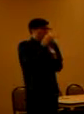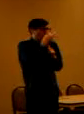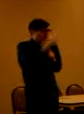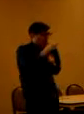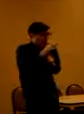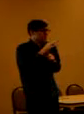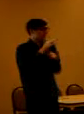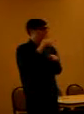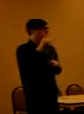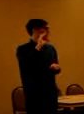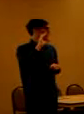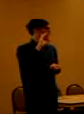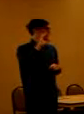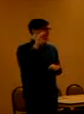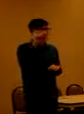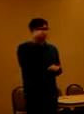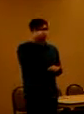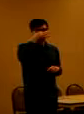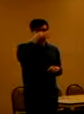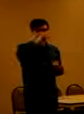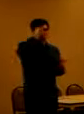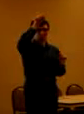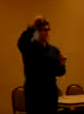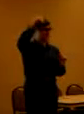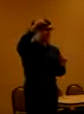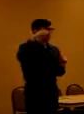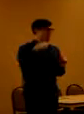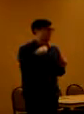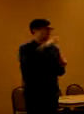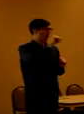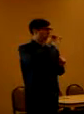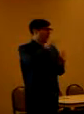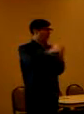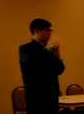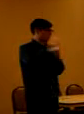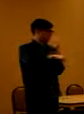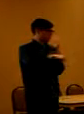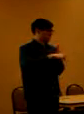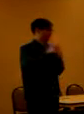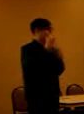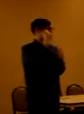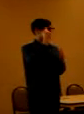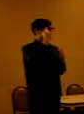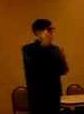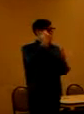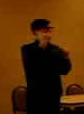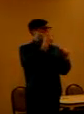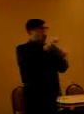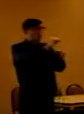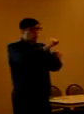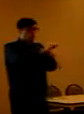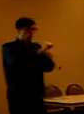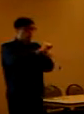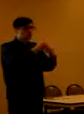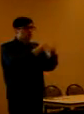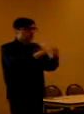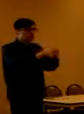there's many, but the closest is at Valencia, at the East Campus. They have an AA program. Right now,